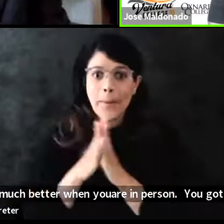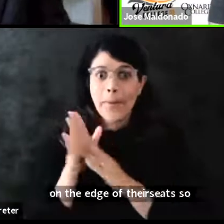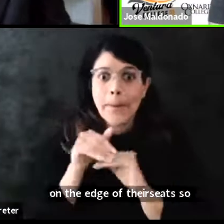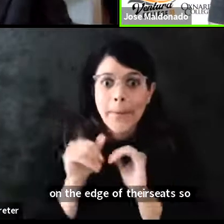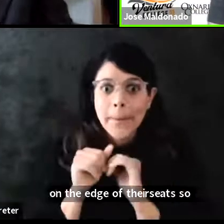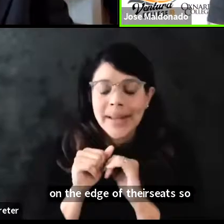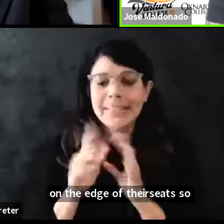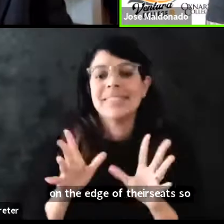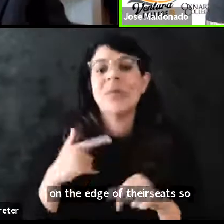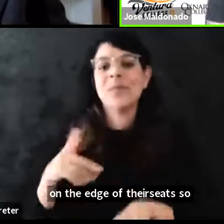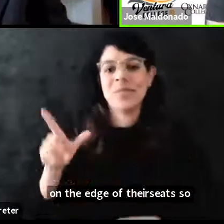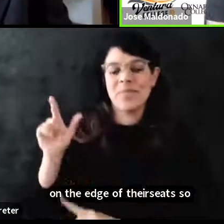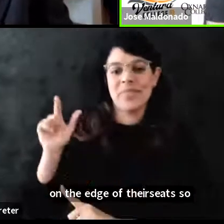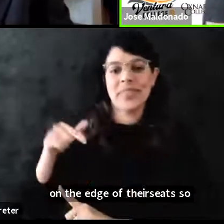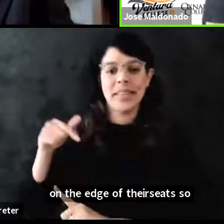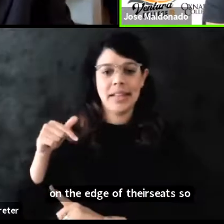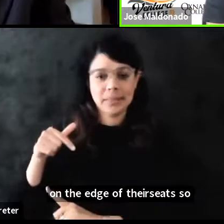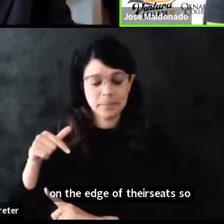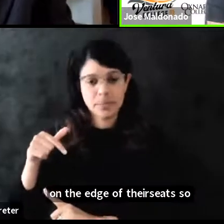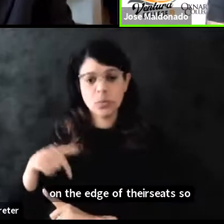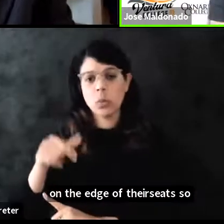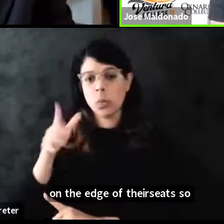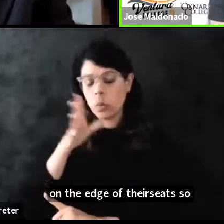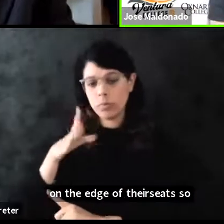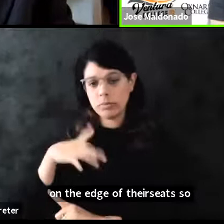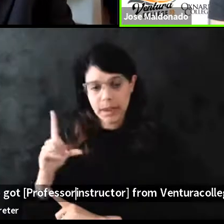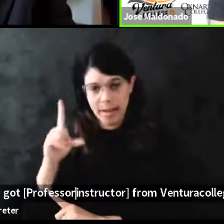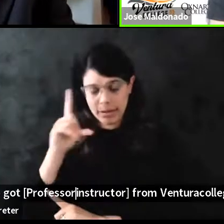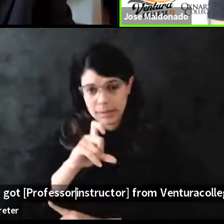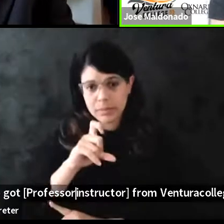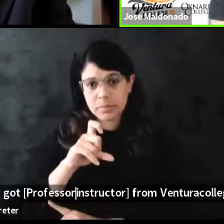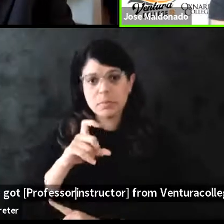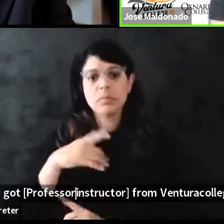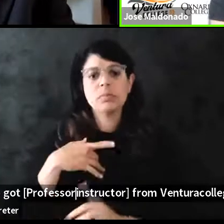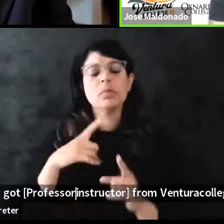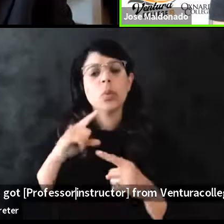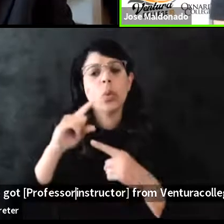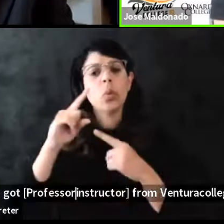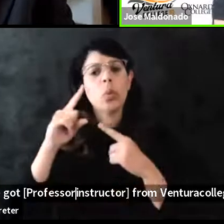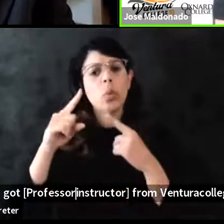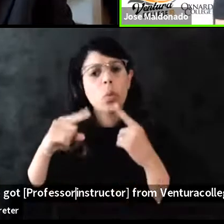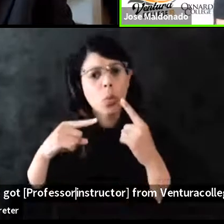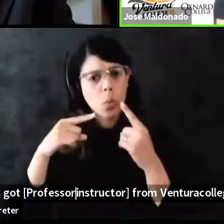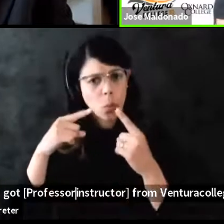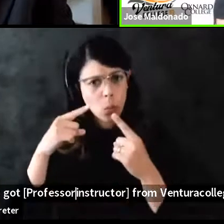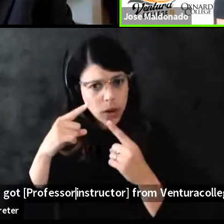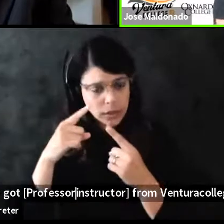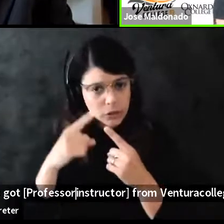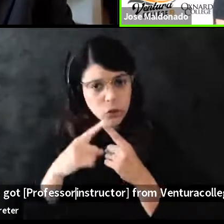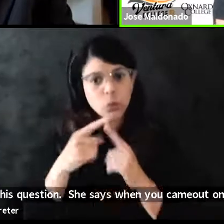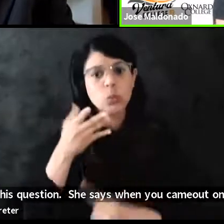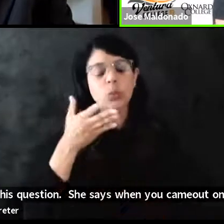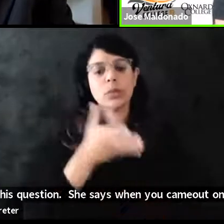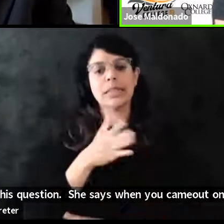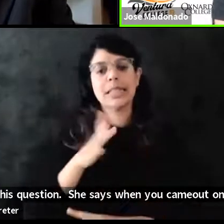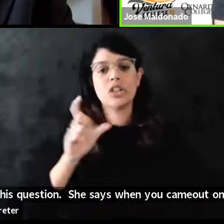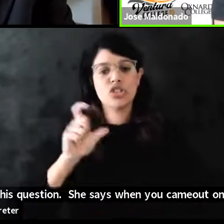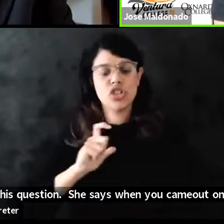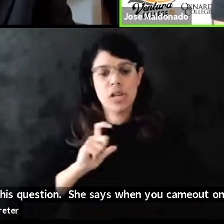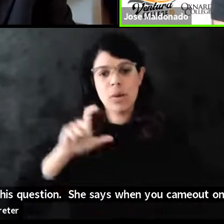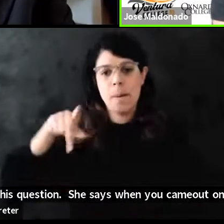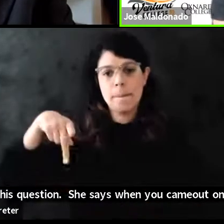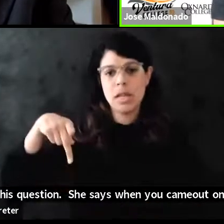this question. She says, when you came out on the Chicano PBS series, you talked about finding your records with